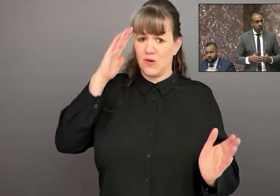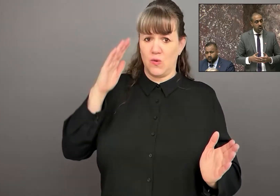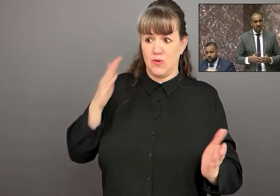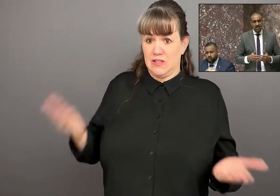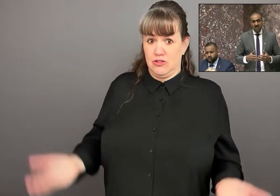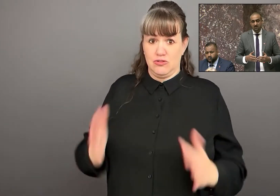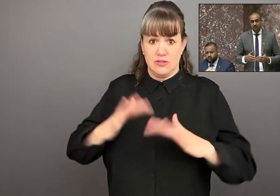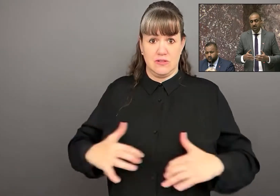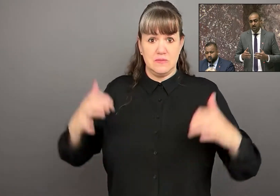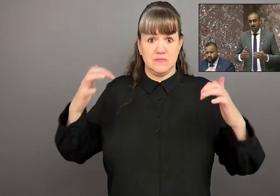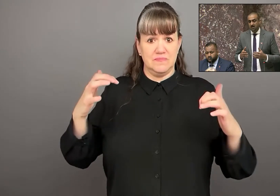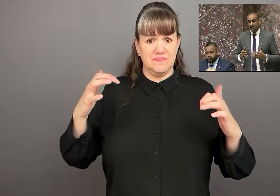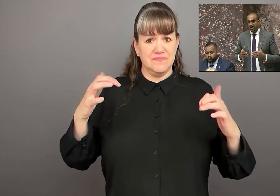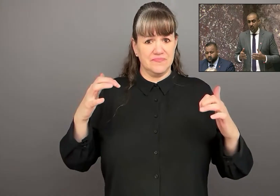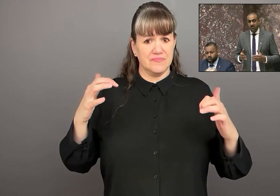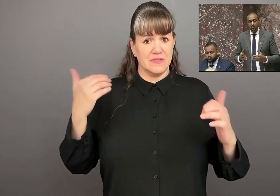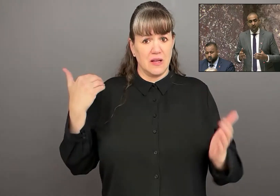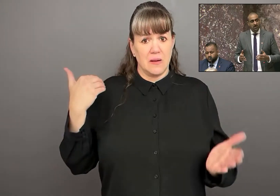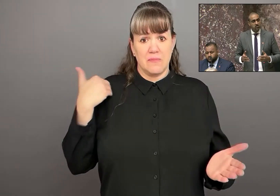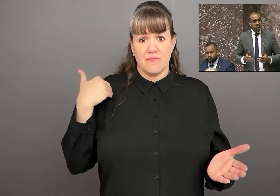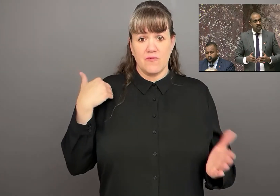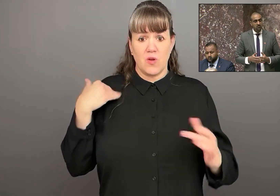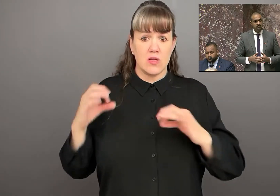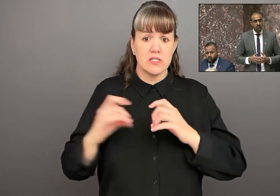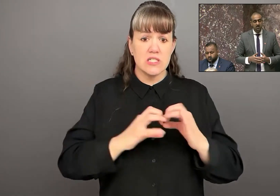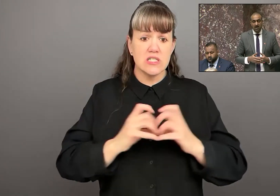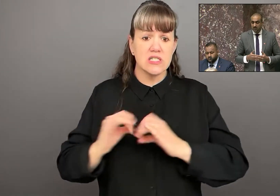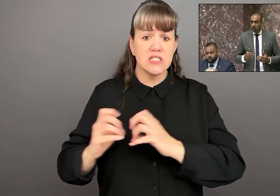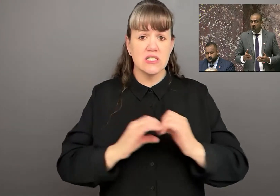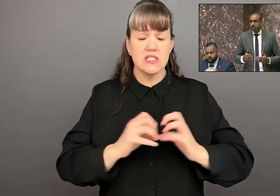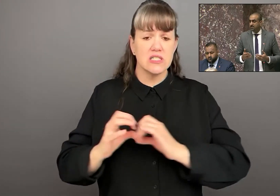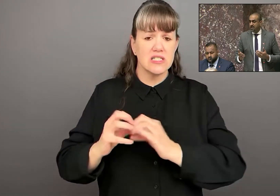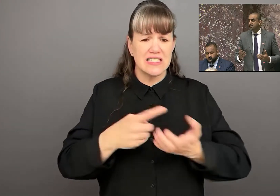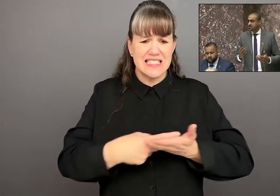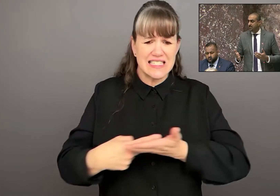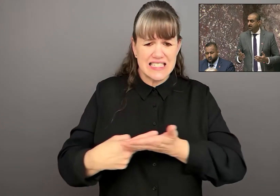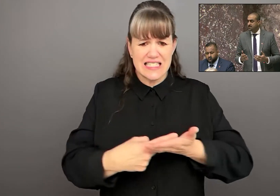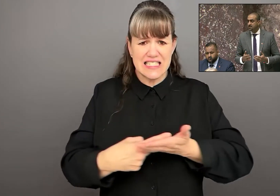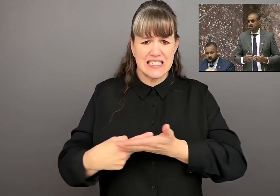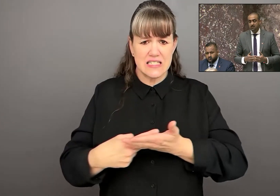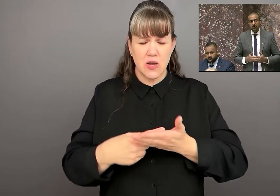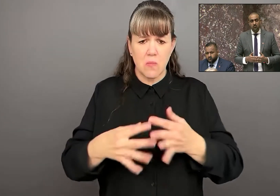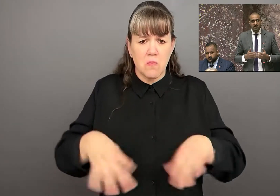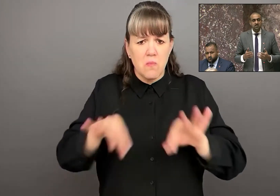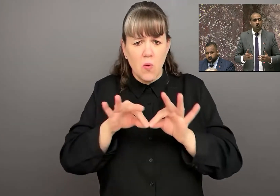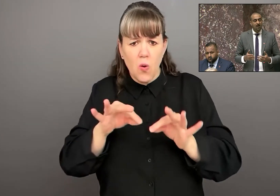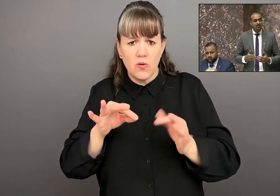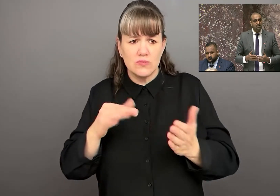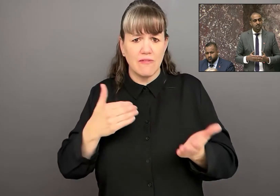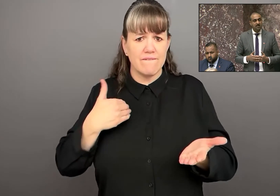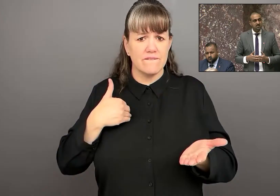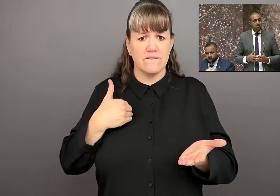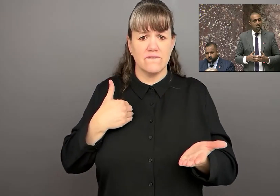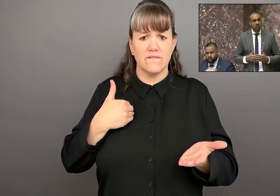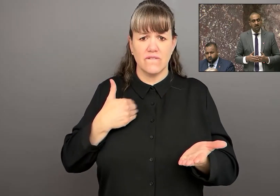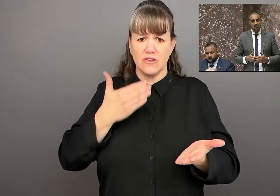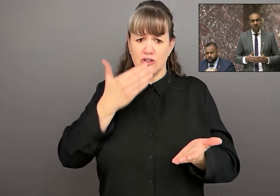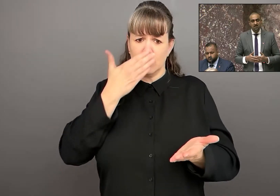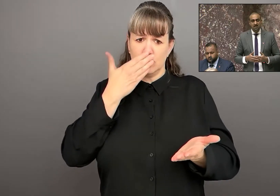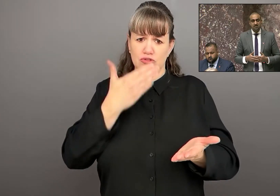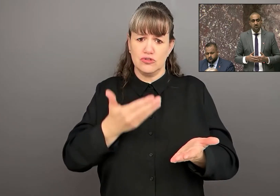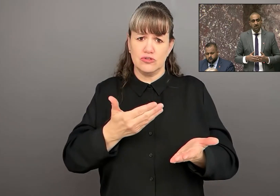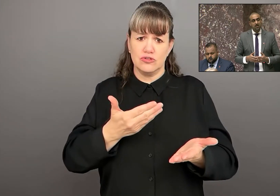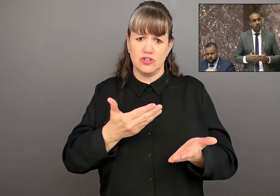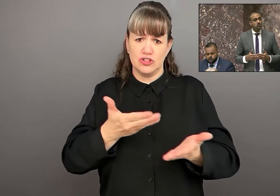can use and have healthcare professionals near them. I know it's been heated debates, but the reason why these spaces are